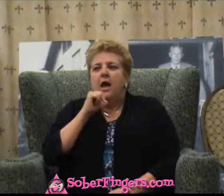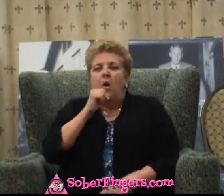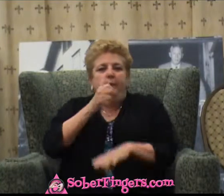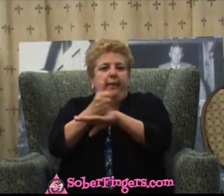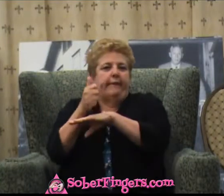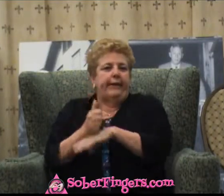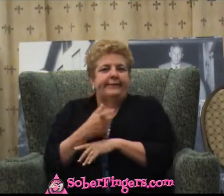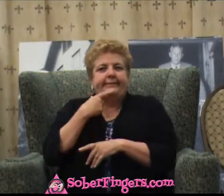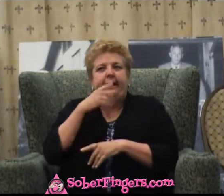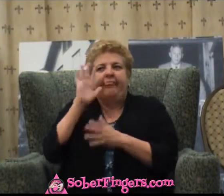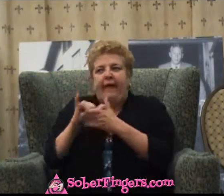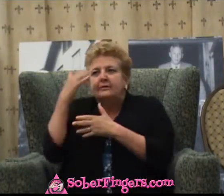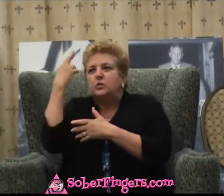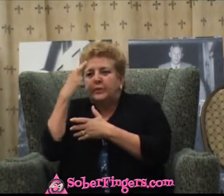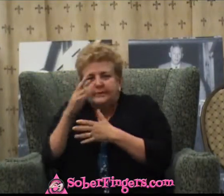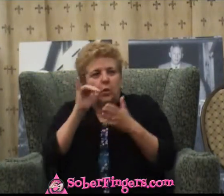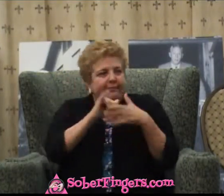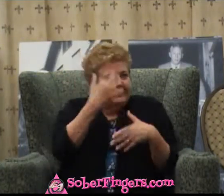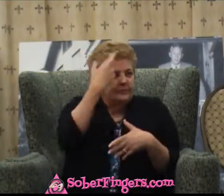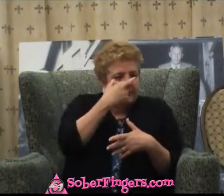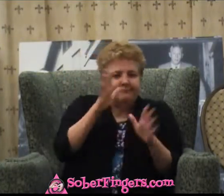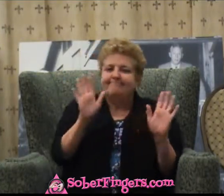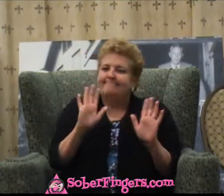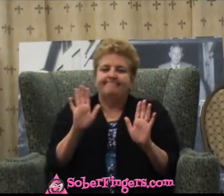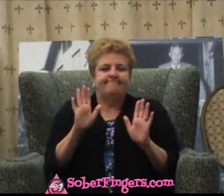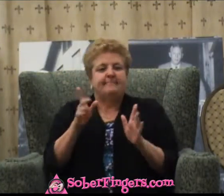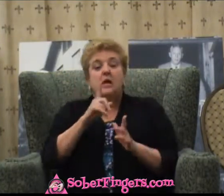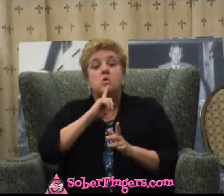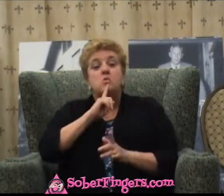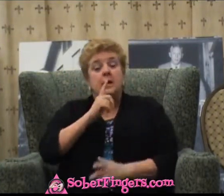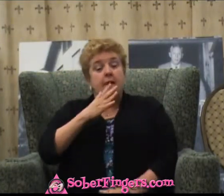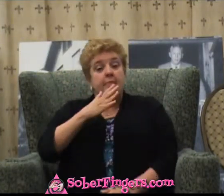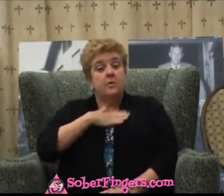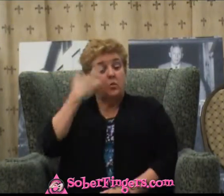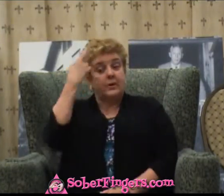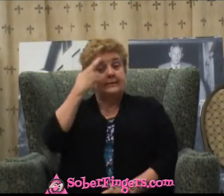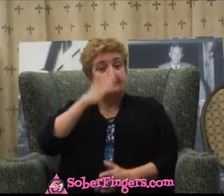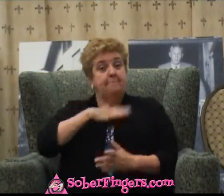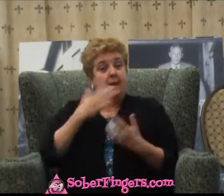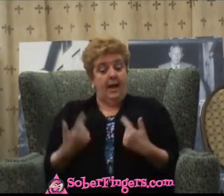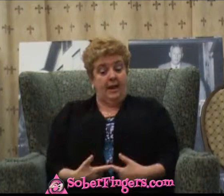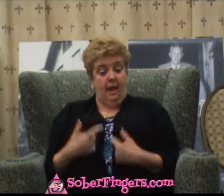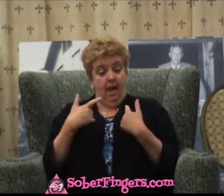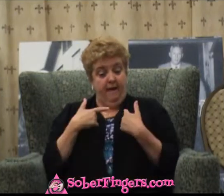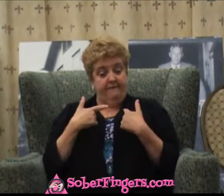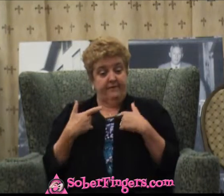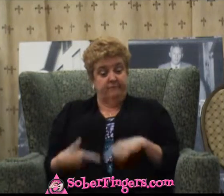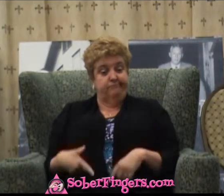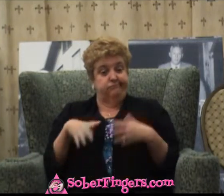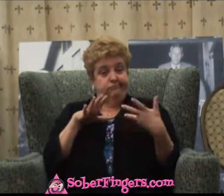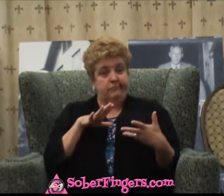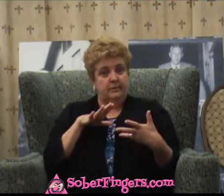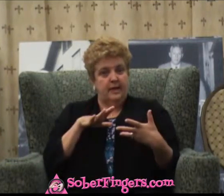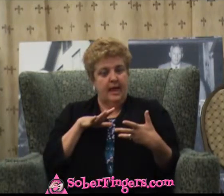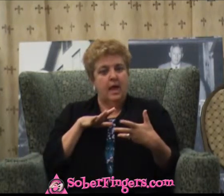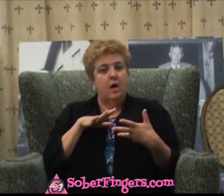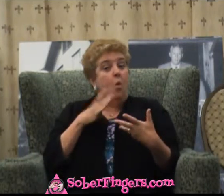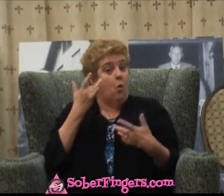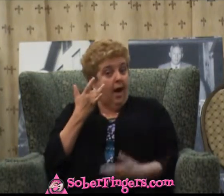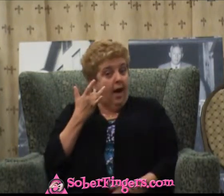I'm really clear, and I always have been, that the reason my life turned out the way it did was because of the choices that I made. I never blamed anybody